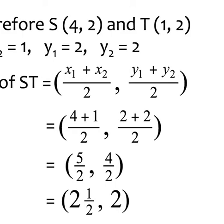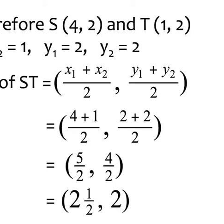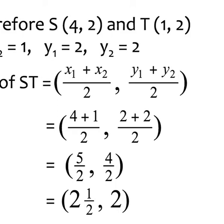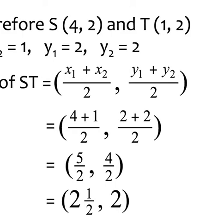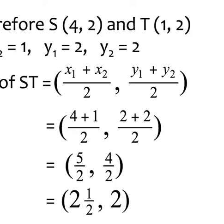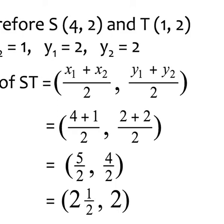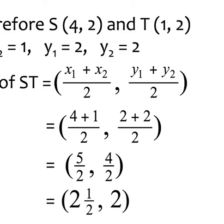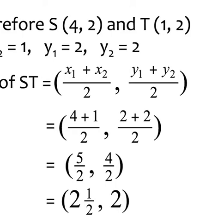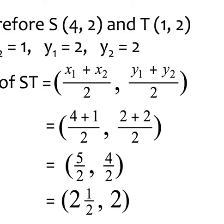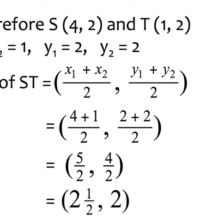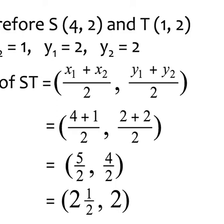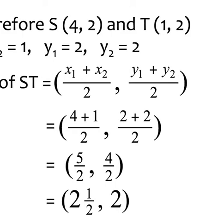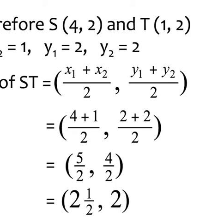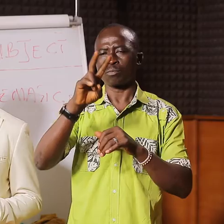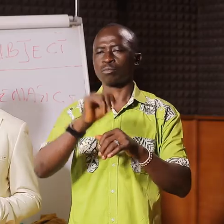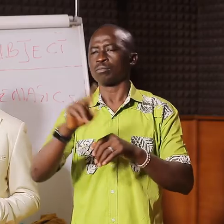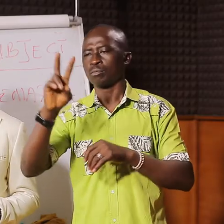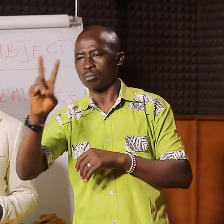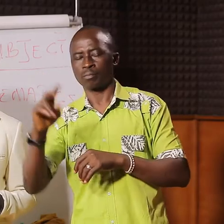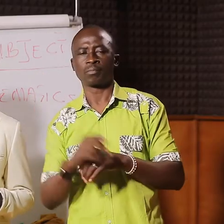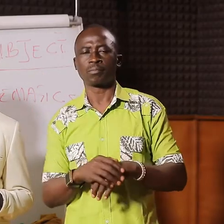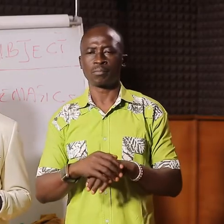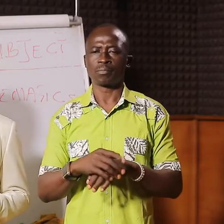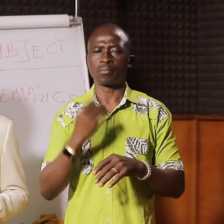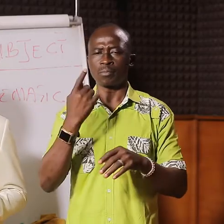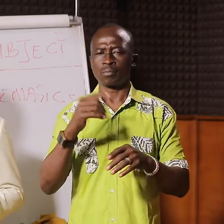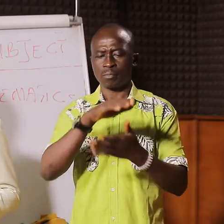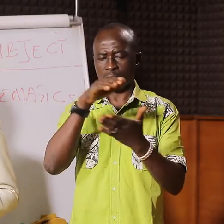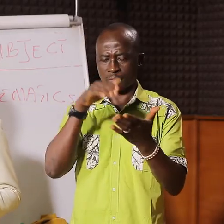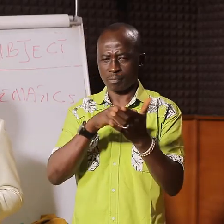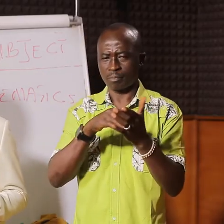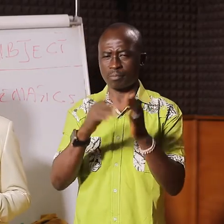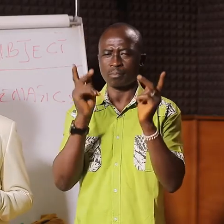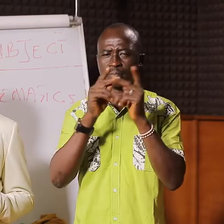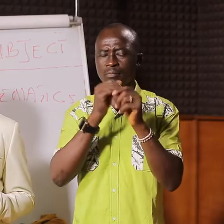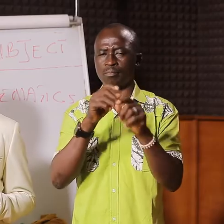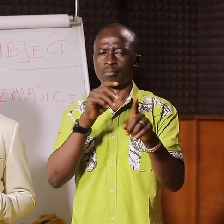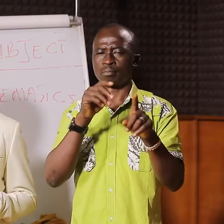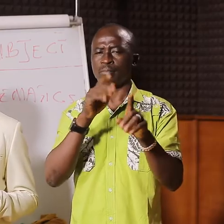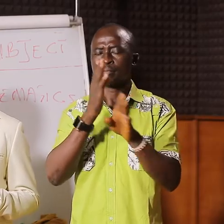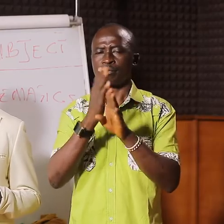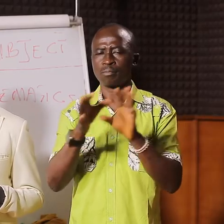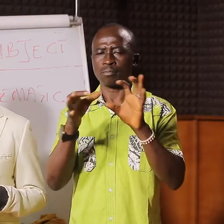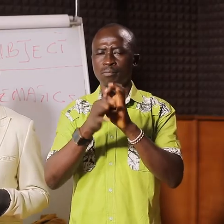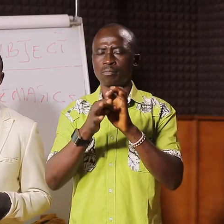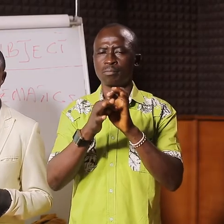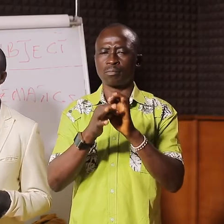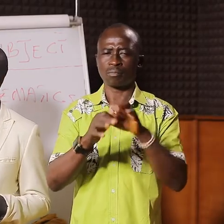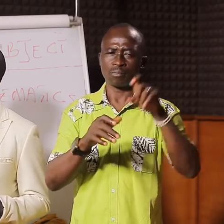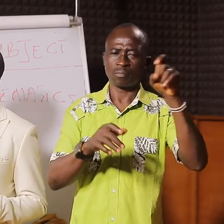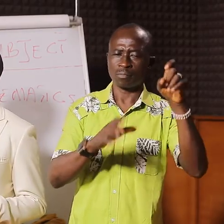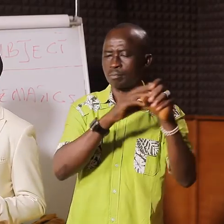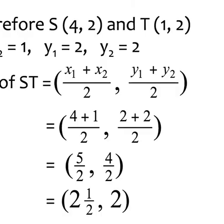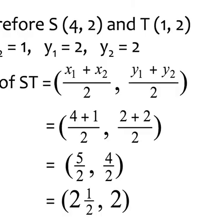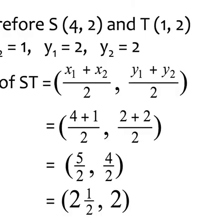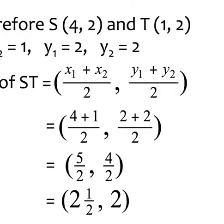2. Y2 is 2. Hence the midpoint of the line joining x and